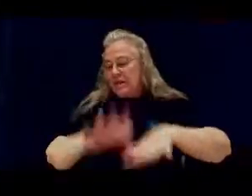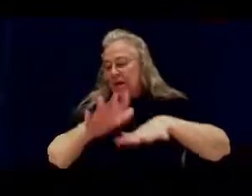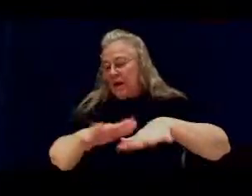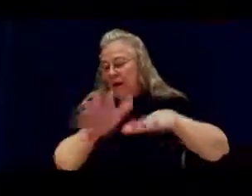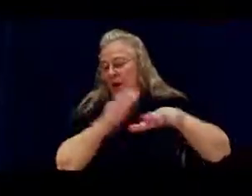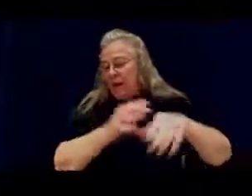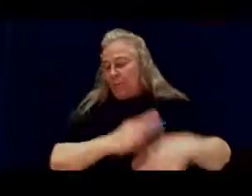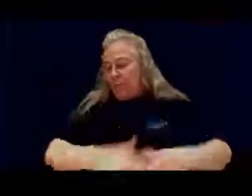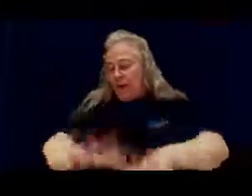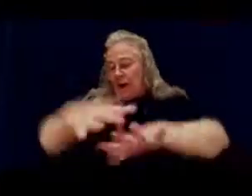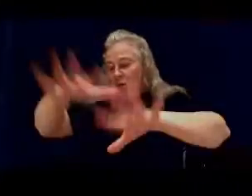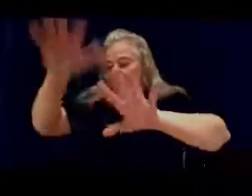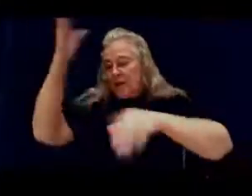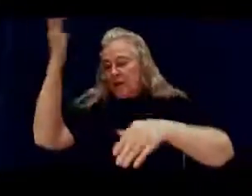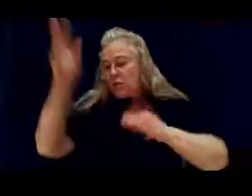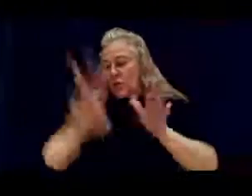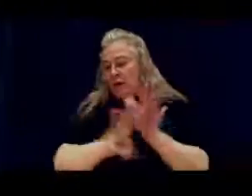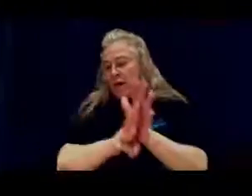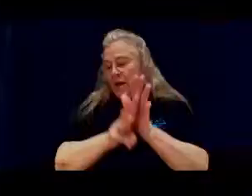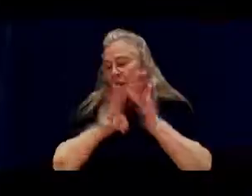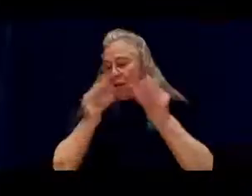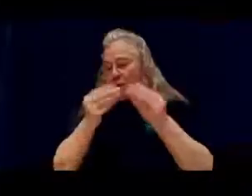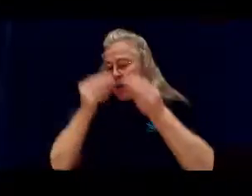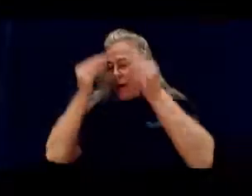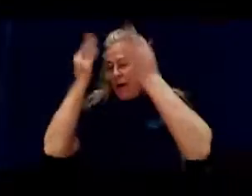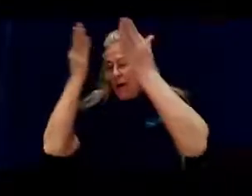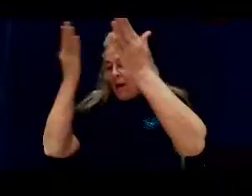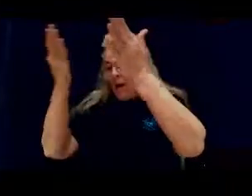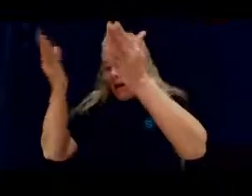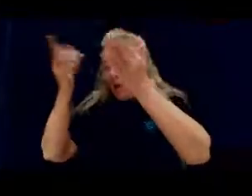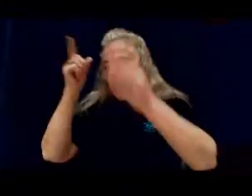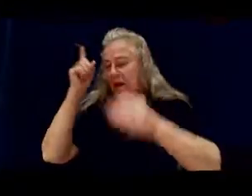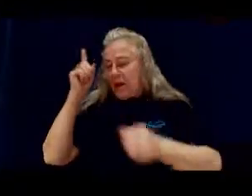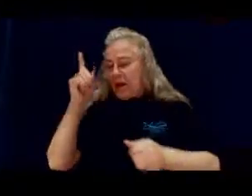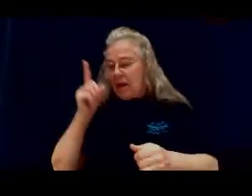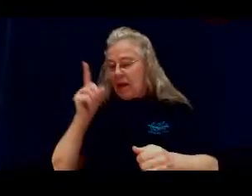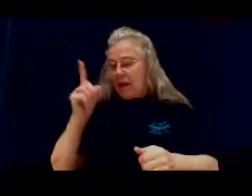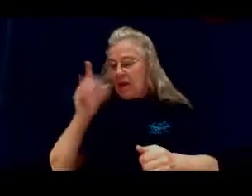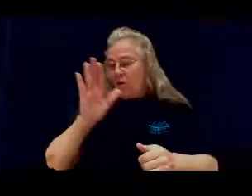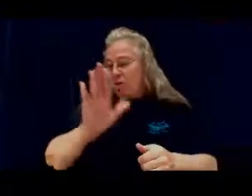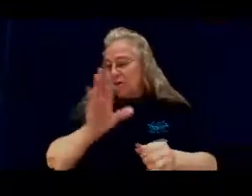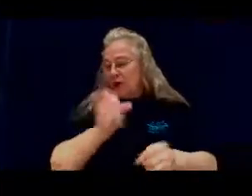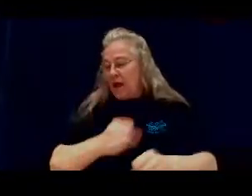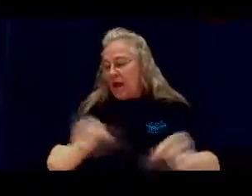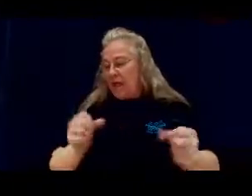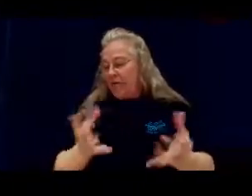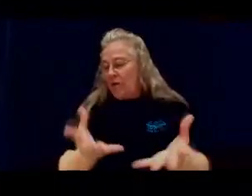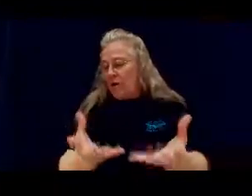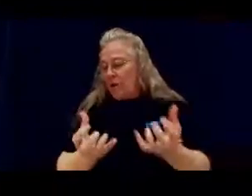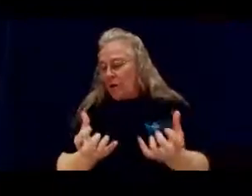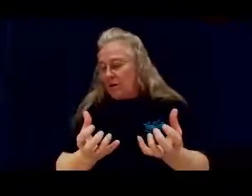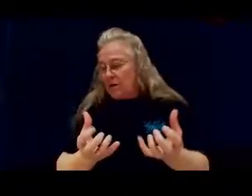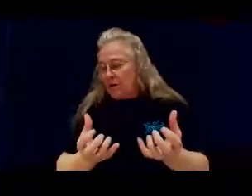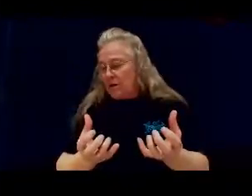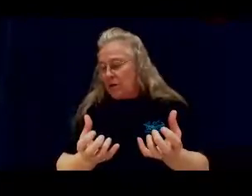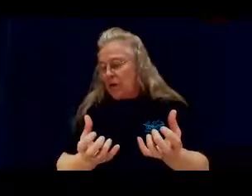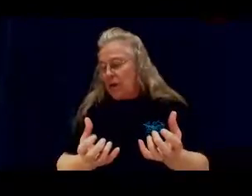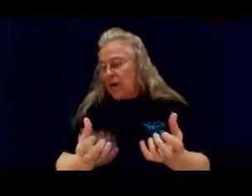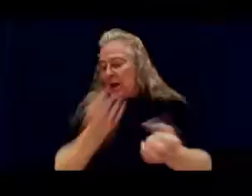sea, billows his will obey. He, your Savior, wants to